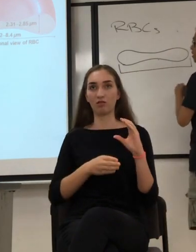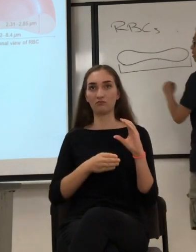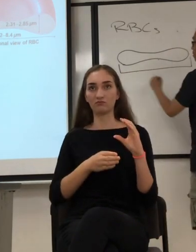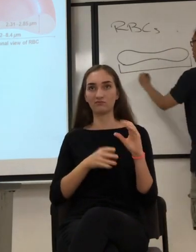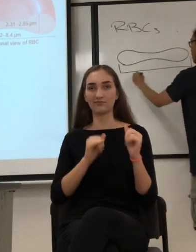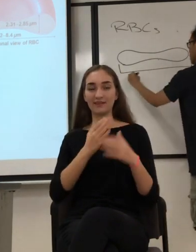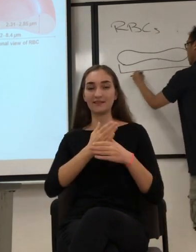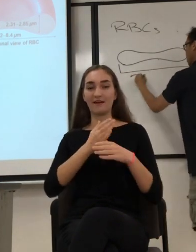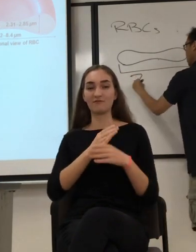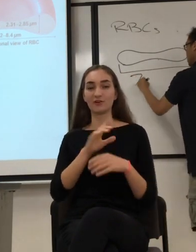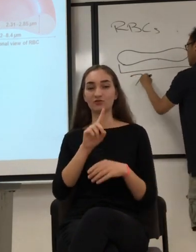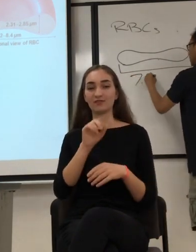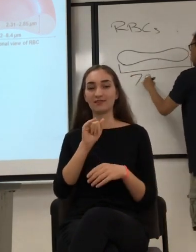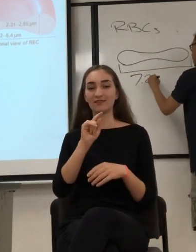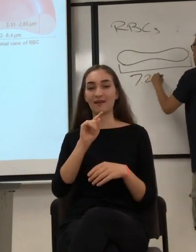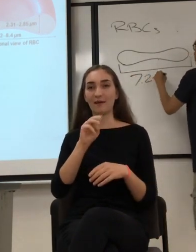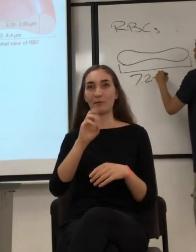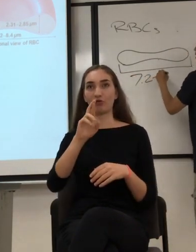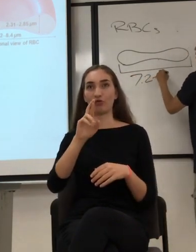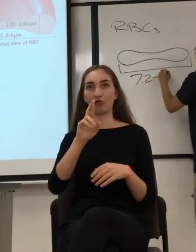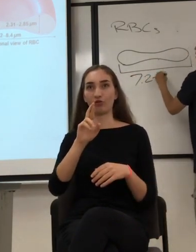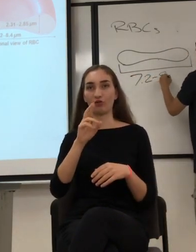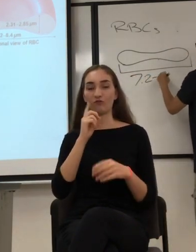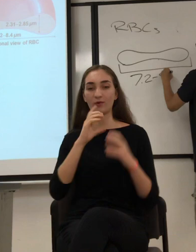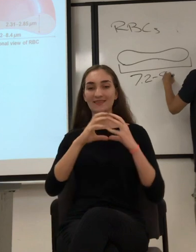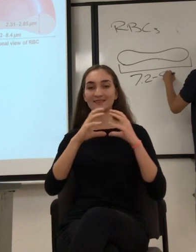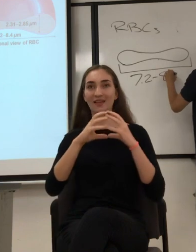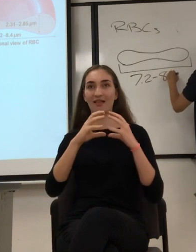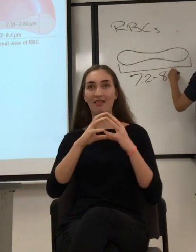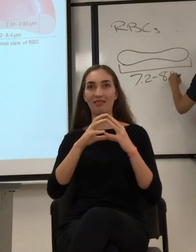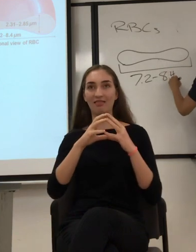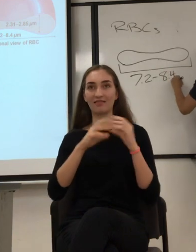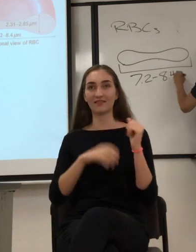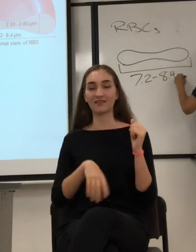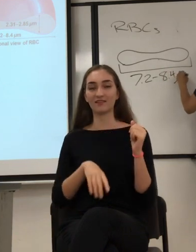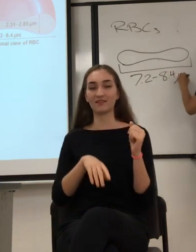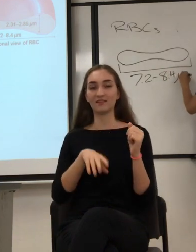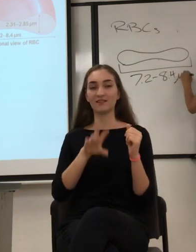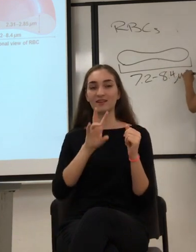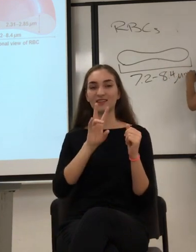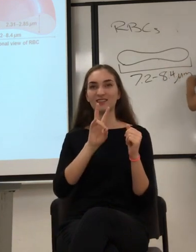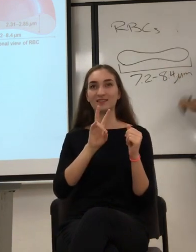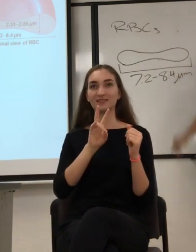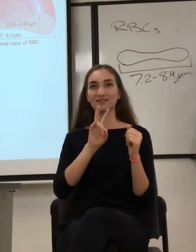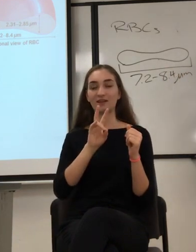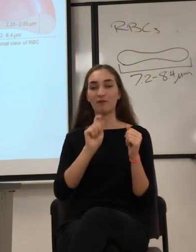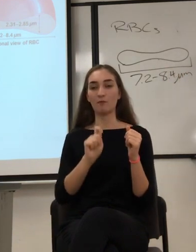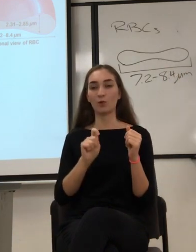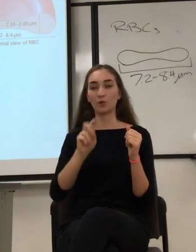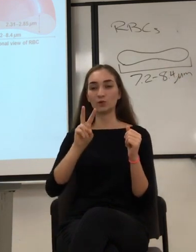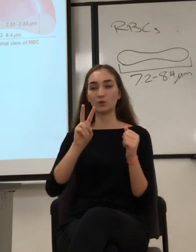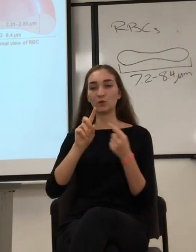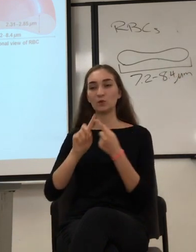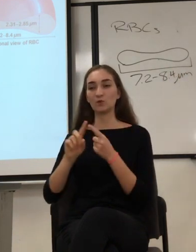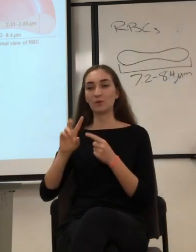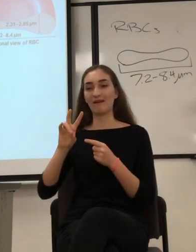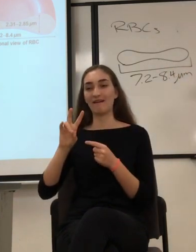diameter of a cell, 7.2 to 8.4 microns.